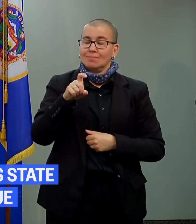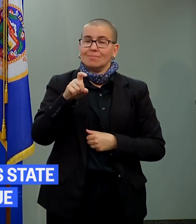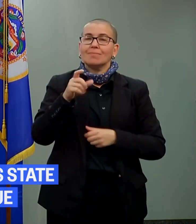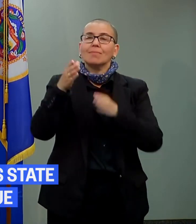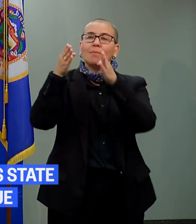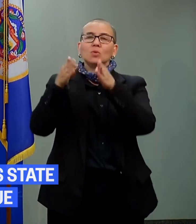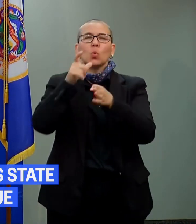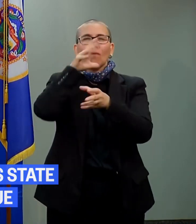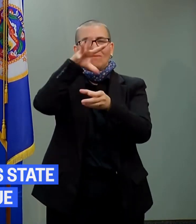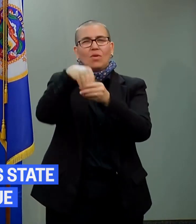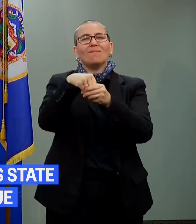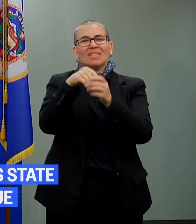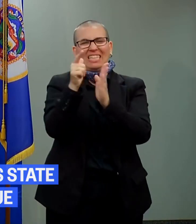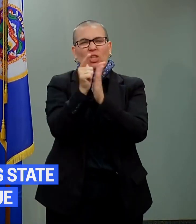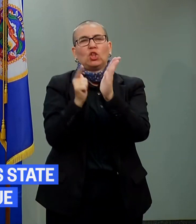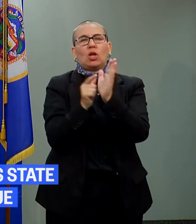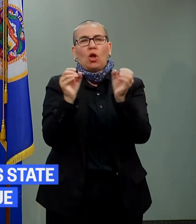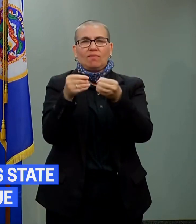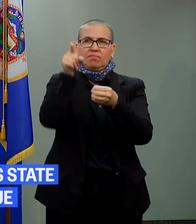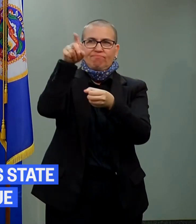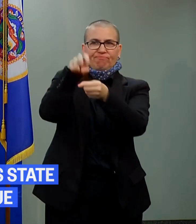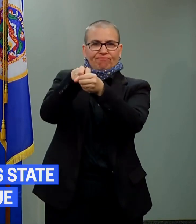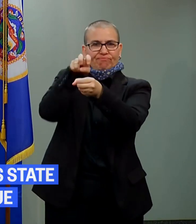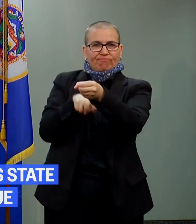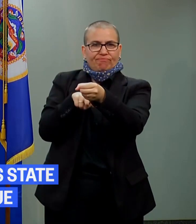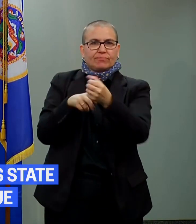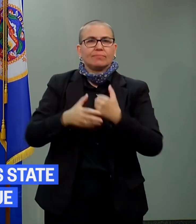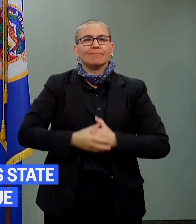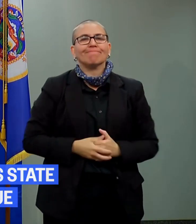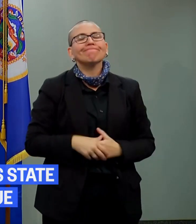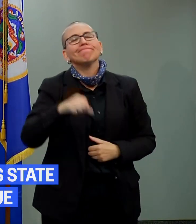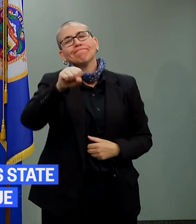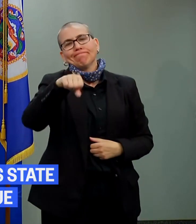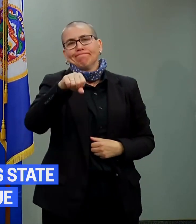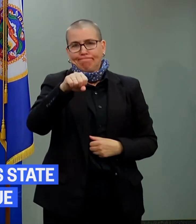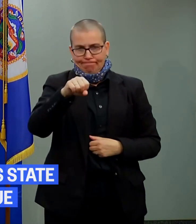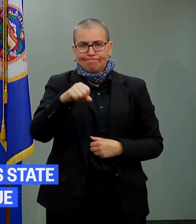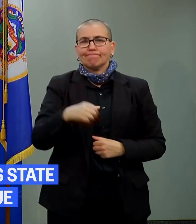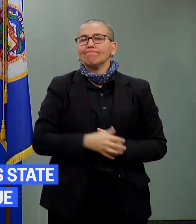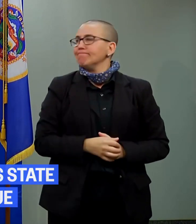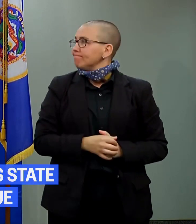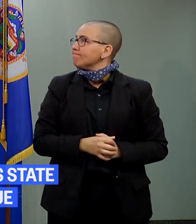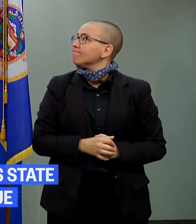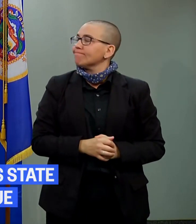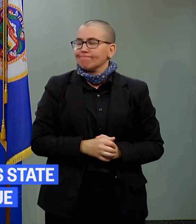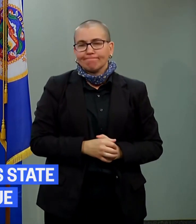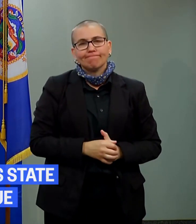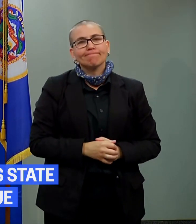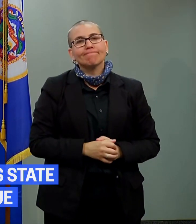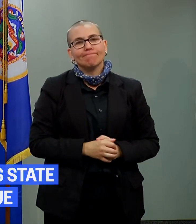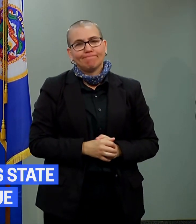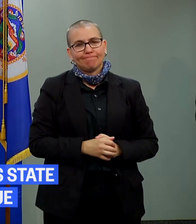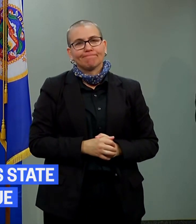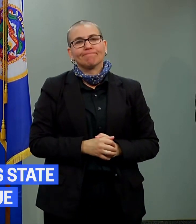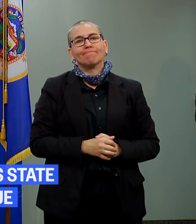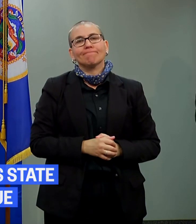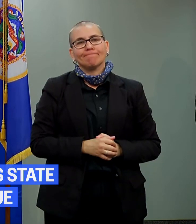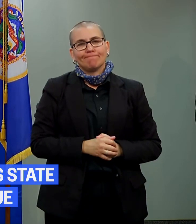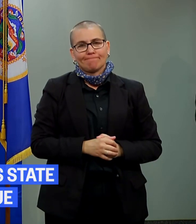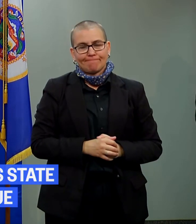considering? Yeah, this question's been asked a lot. I think it needs to be talked about. This is complex. I have folks